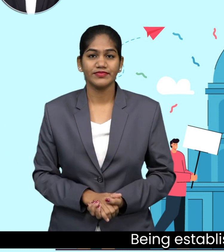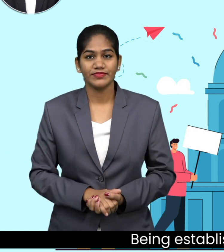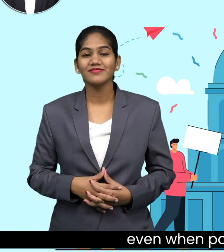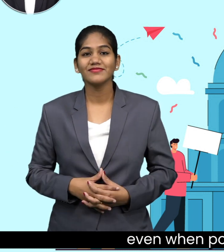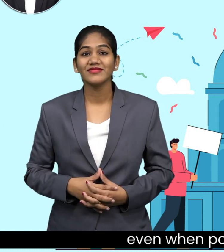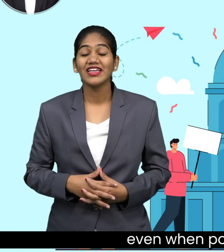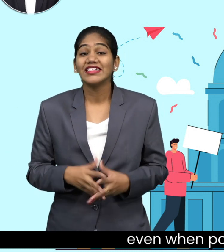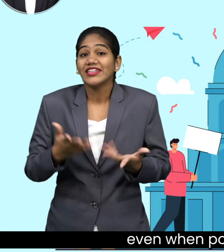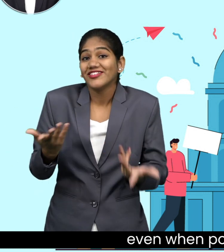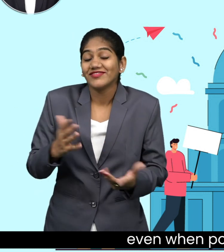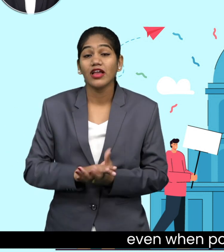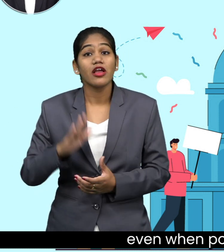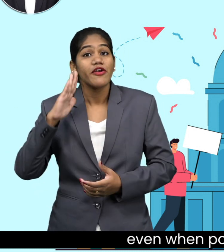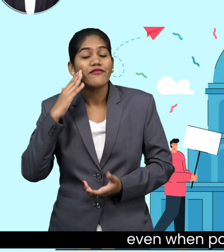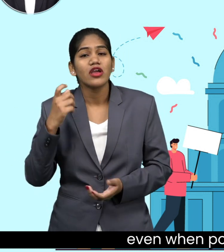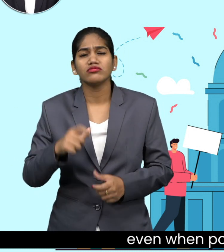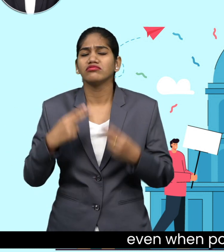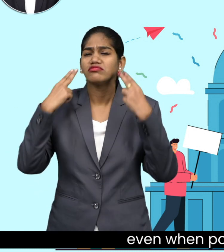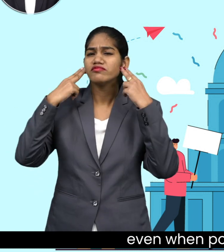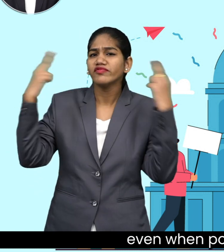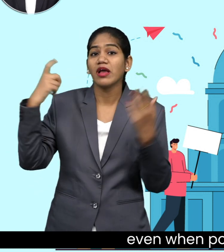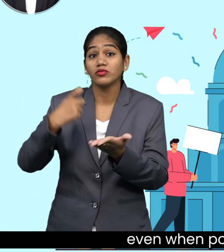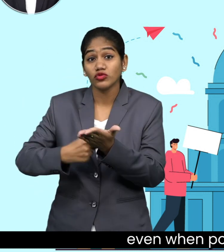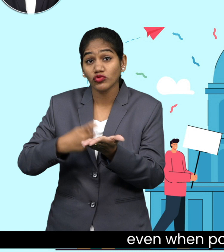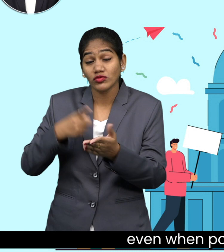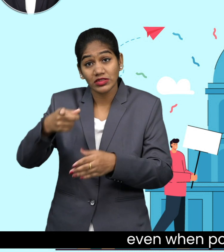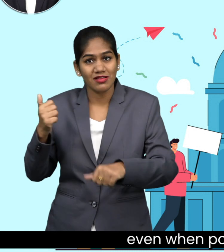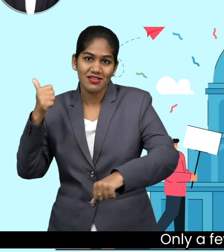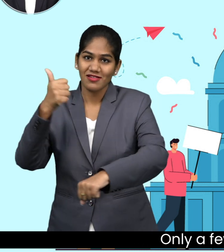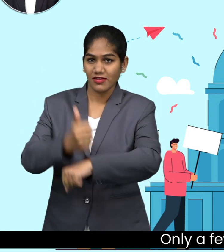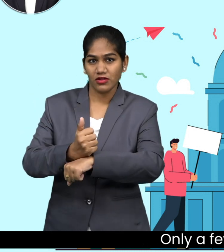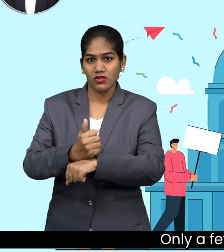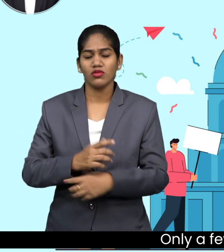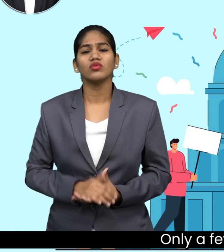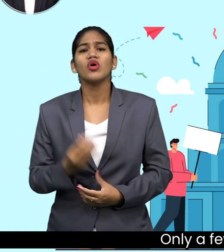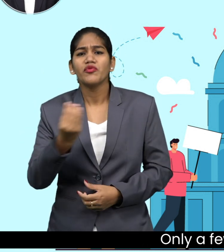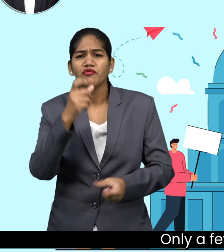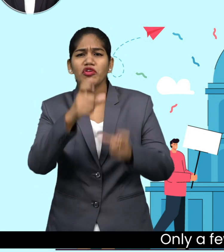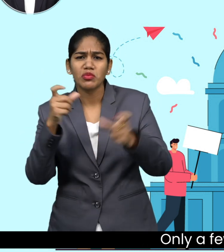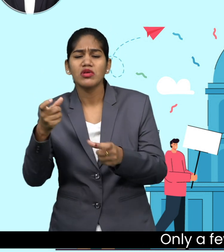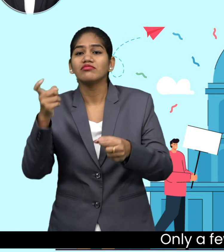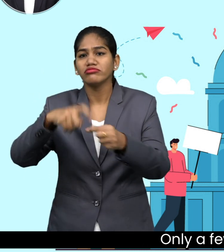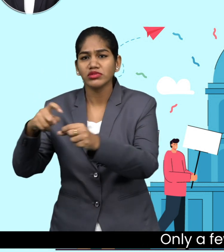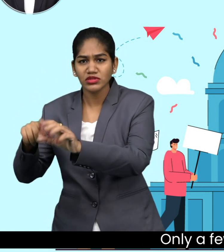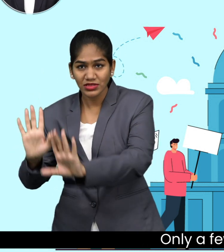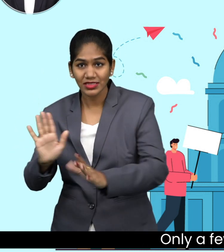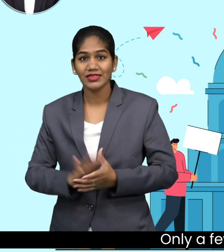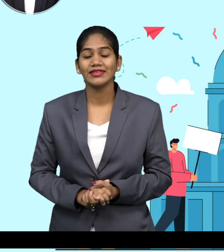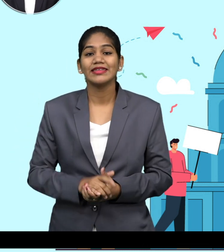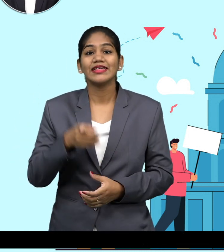Even when popular rule was established, only a few people participated